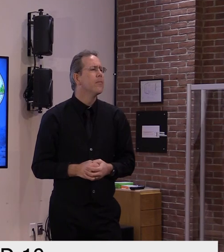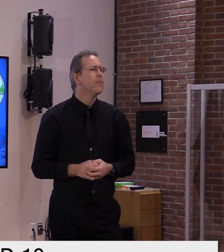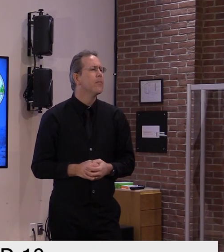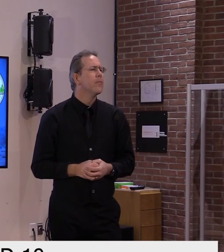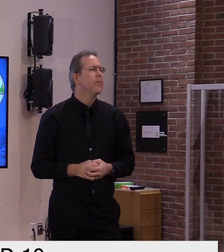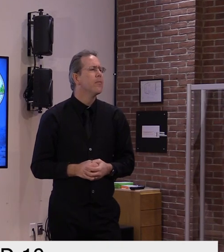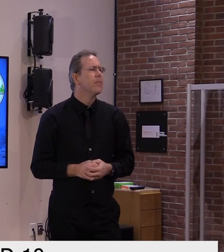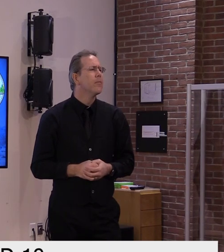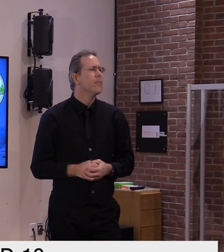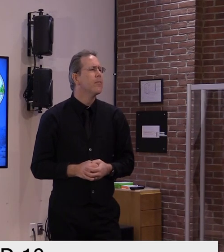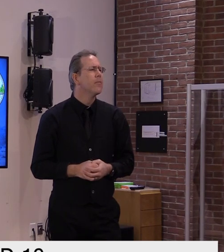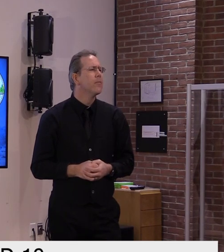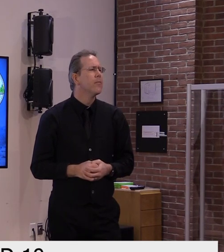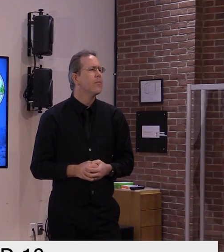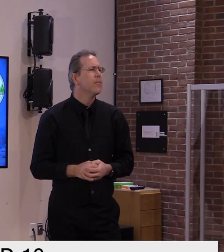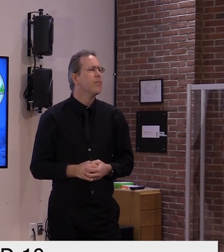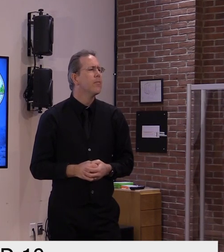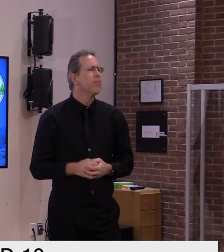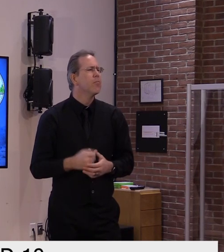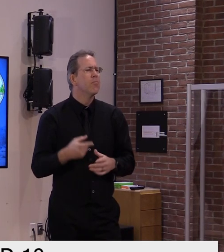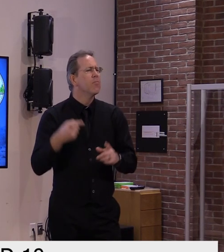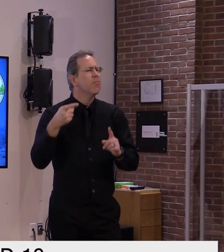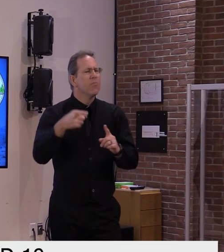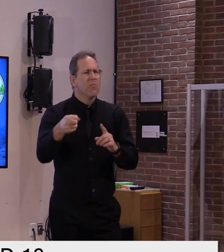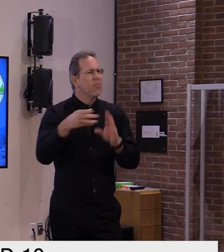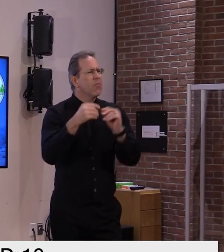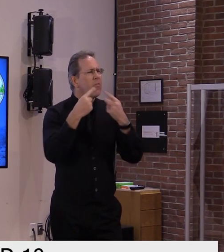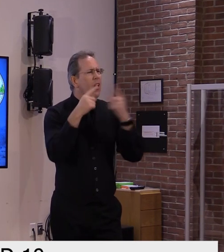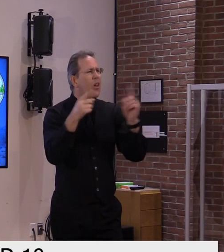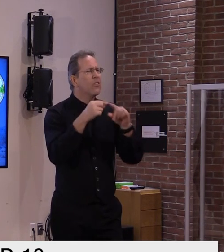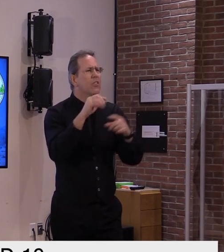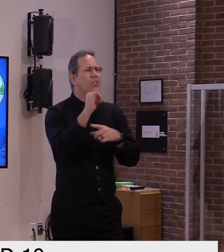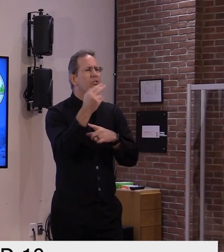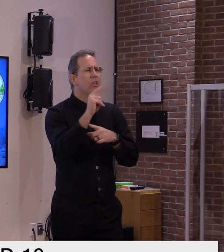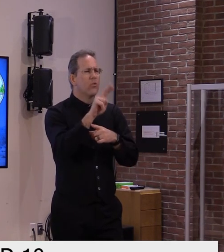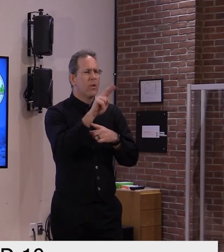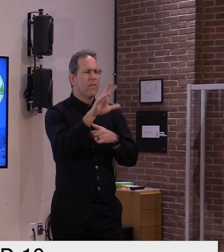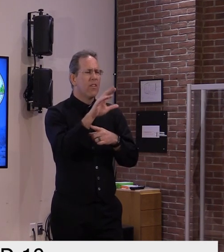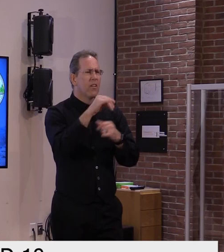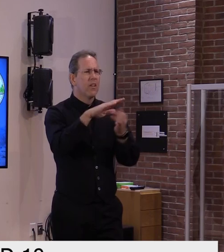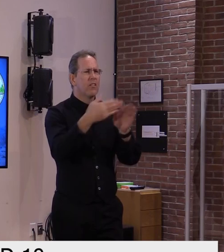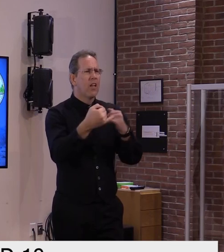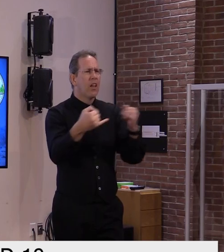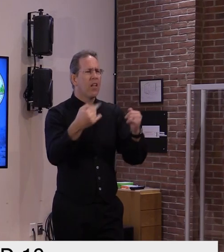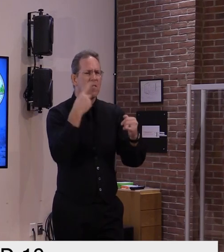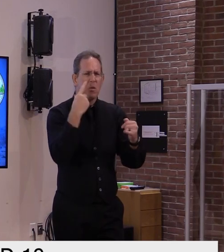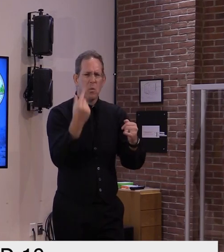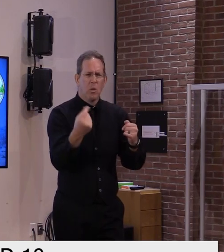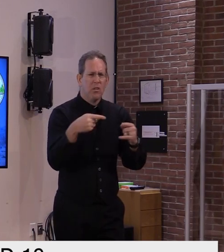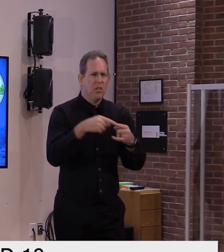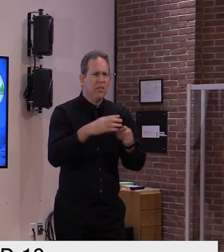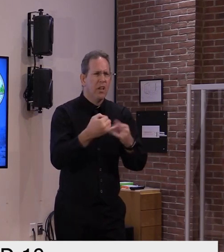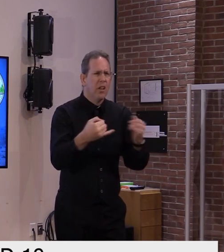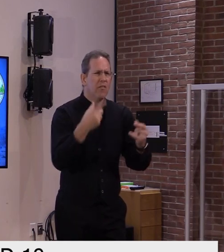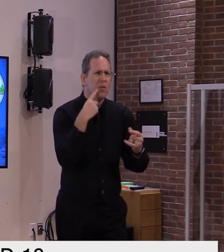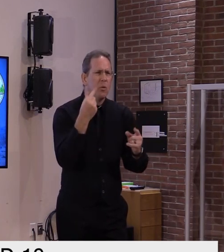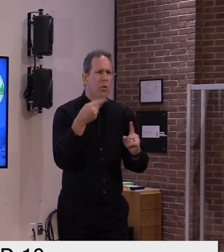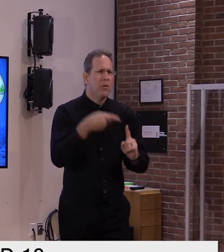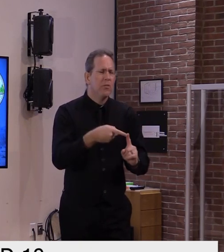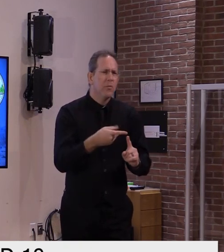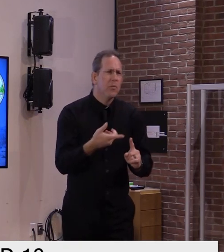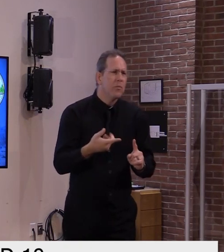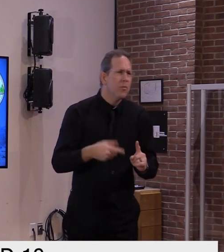timing on rolling out the larger vaccination effort. You're going to have to tune in on Friday